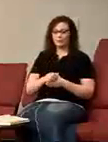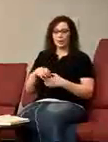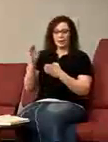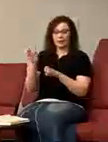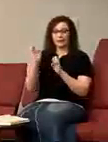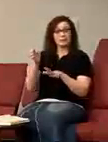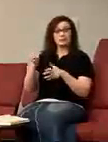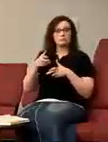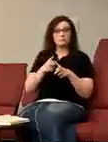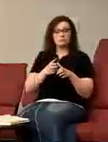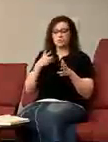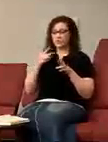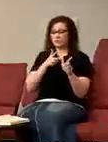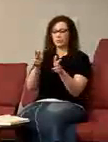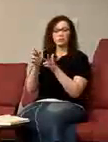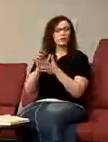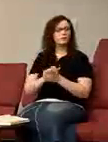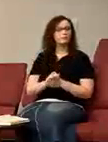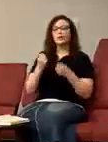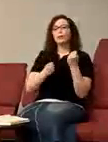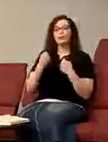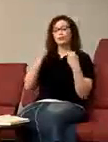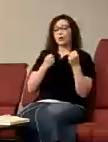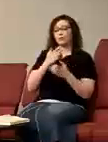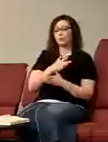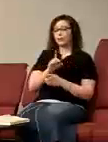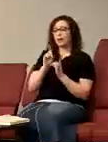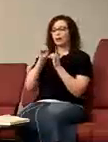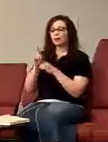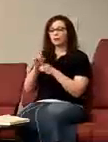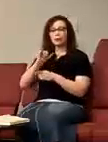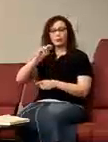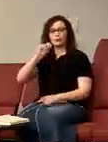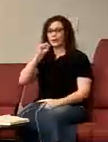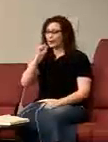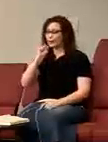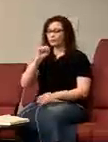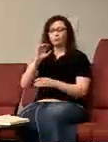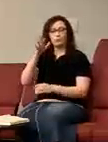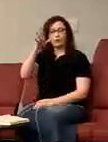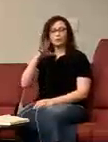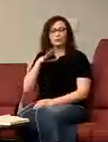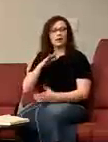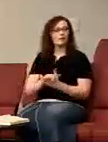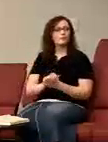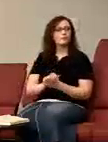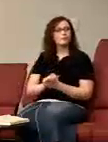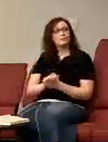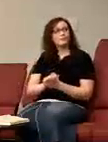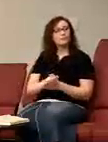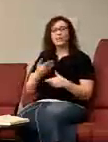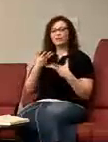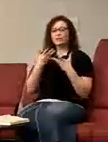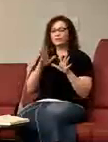driving this thing around, and I go to the old insurance guy to finish up all the paperwork stuff. I had insurance and everything, but we got to finish everything